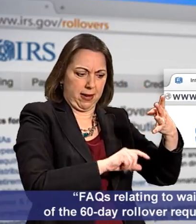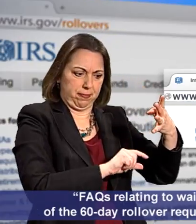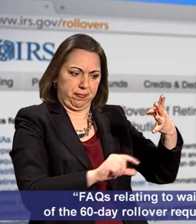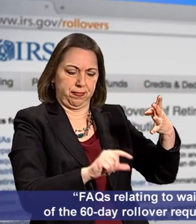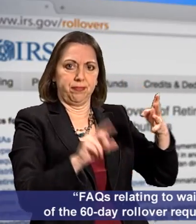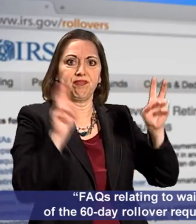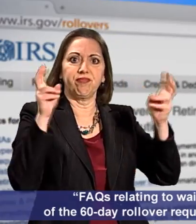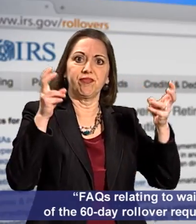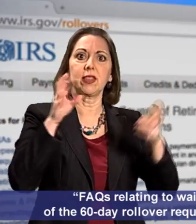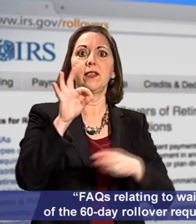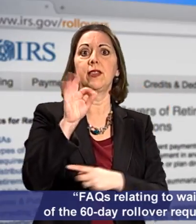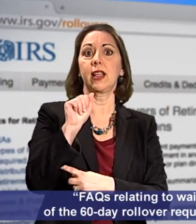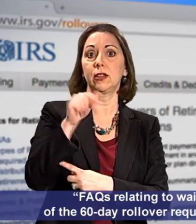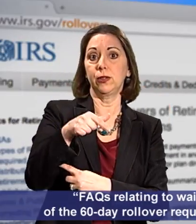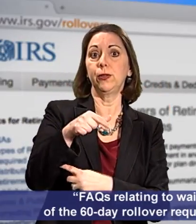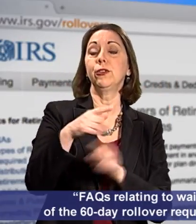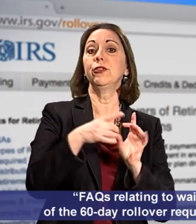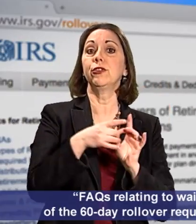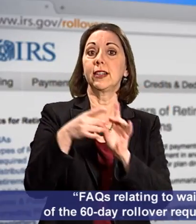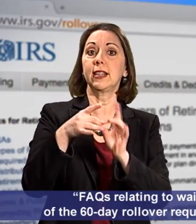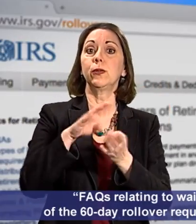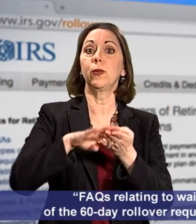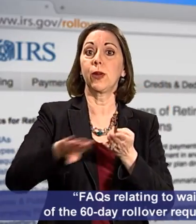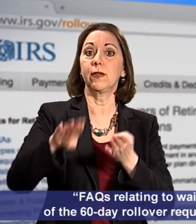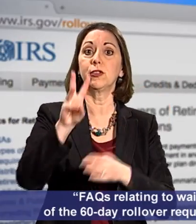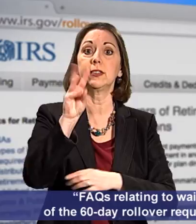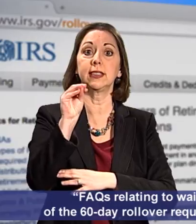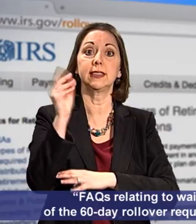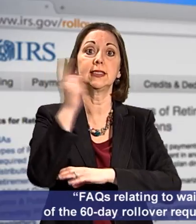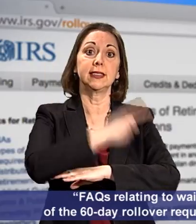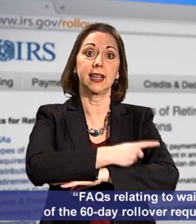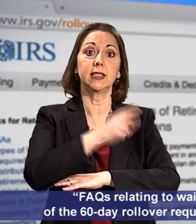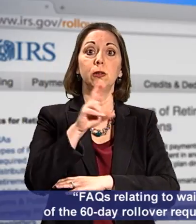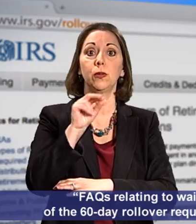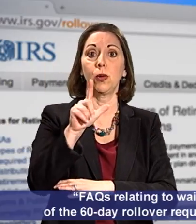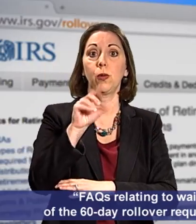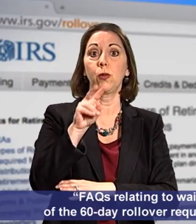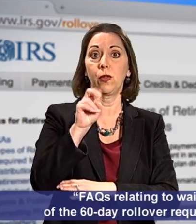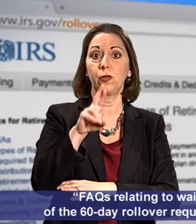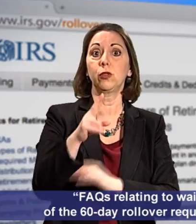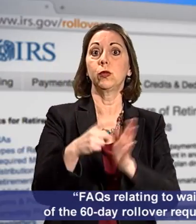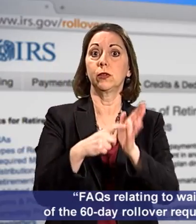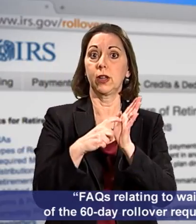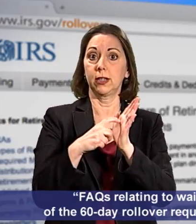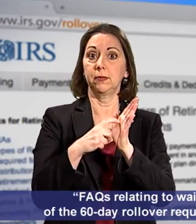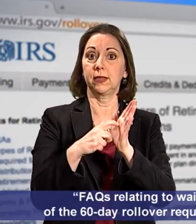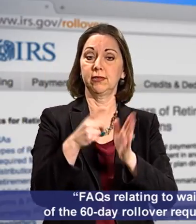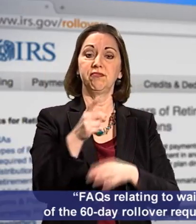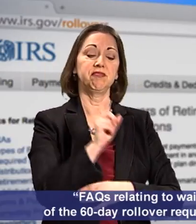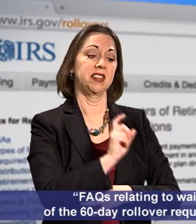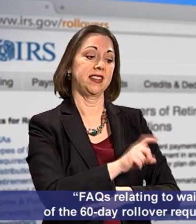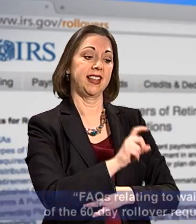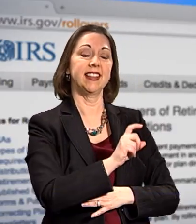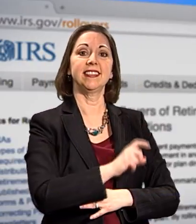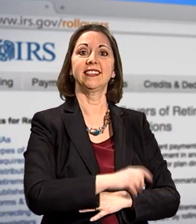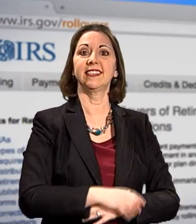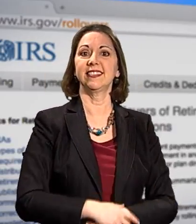FAQs relating to waivers of the 60-day rollover requirement. . . . . . .